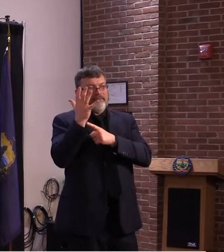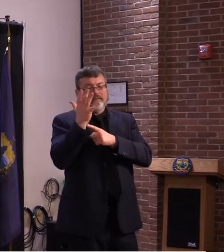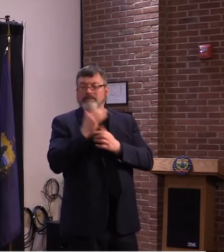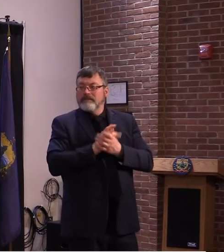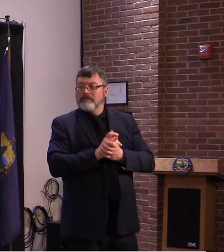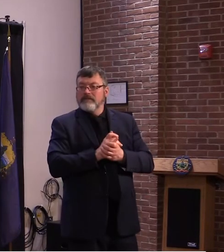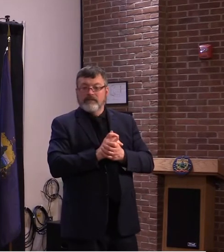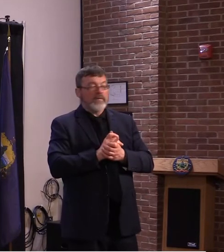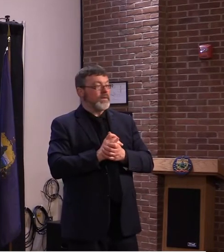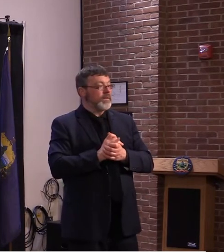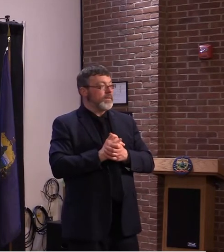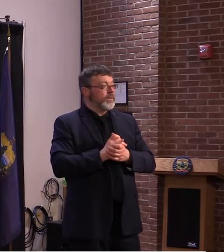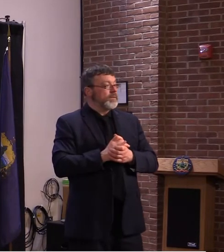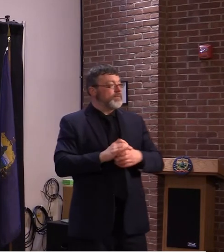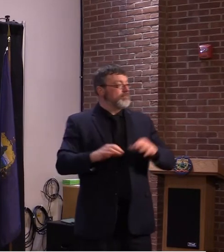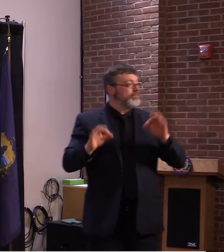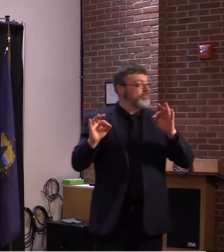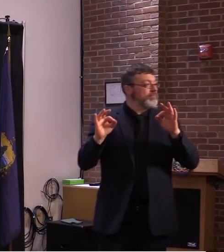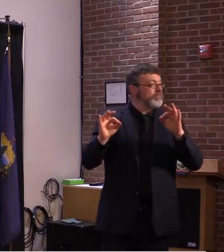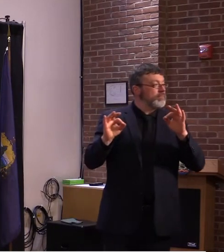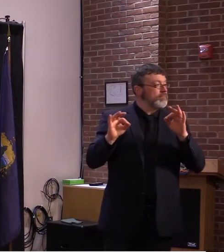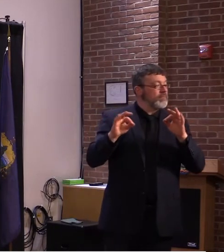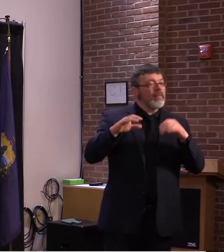Okay, thank you.